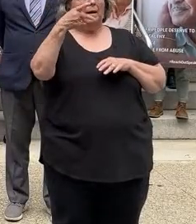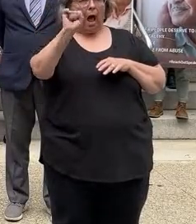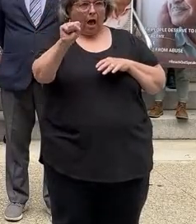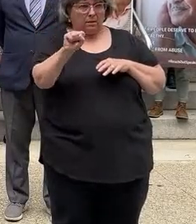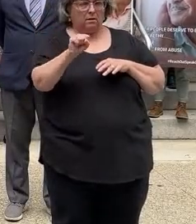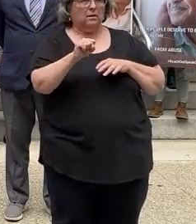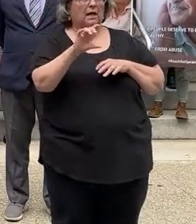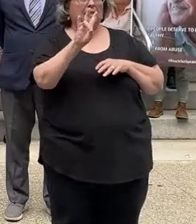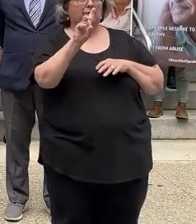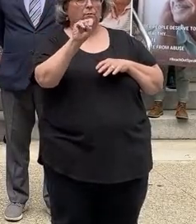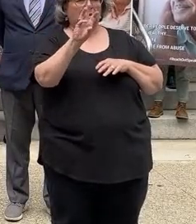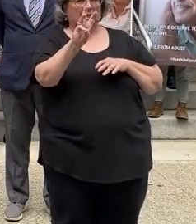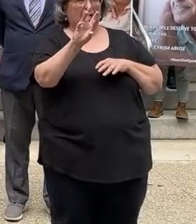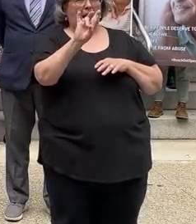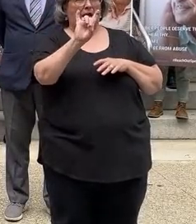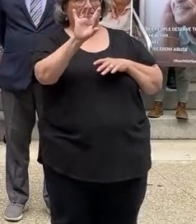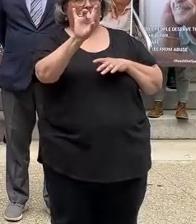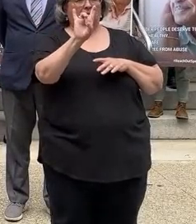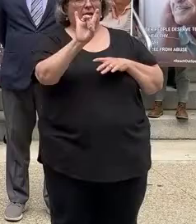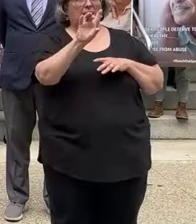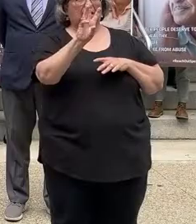is